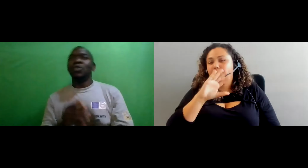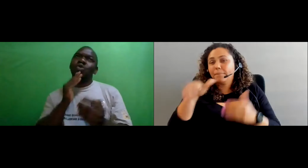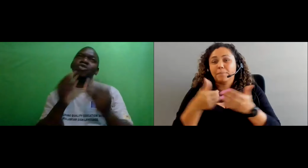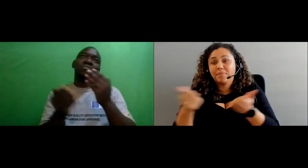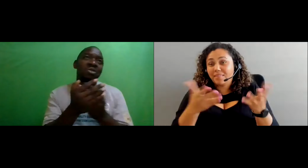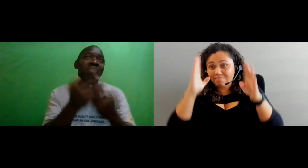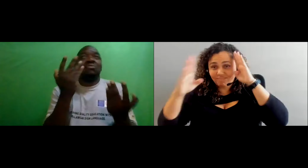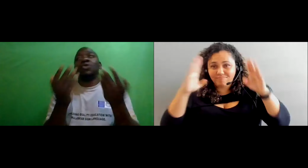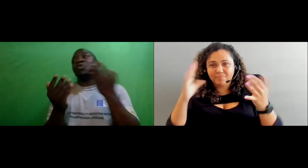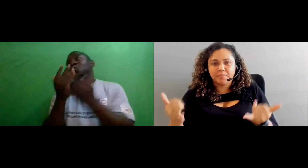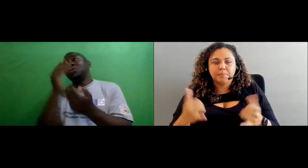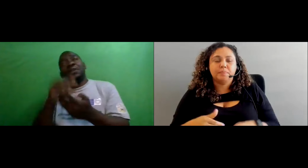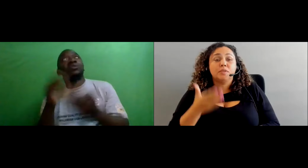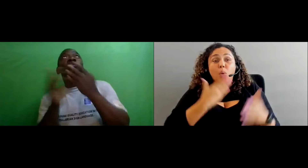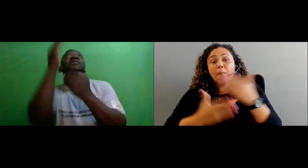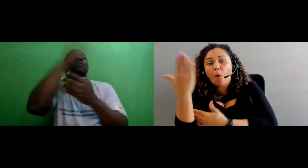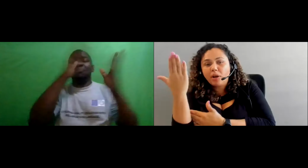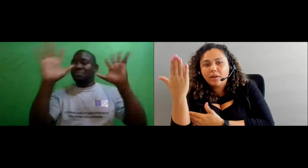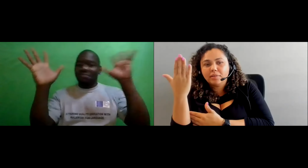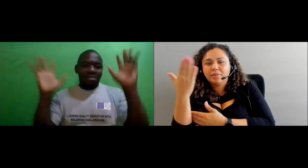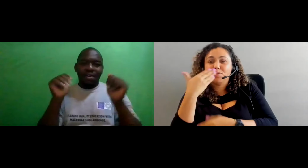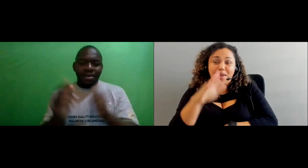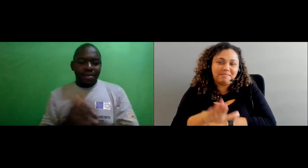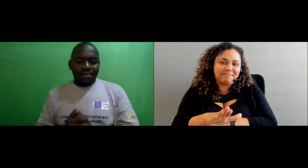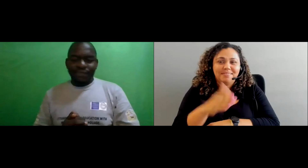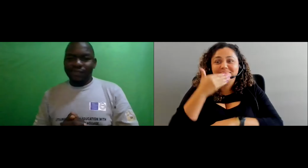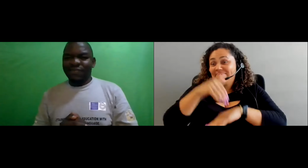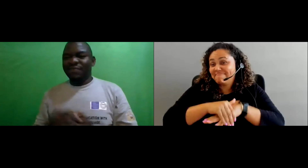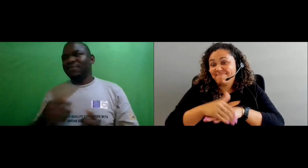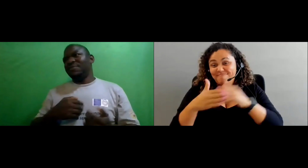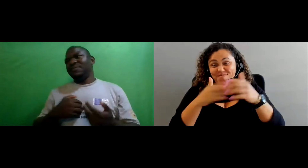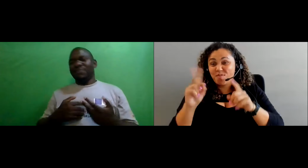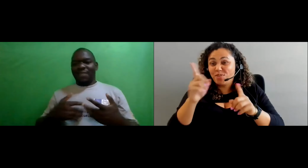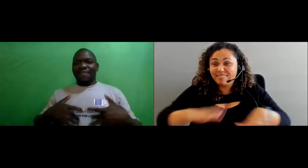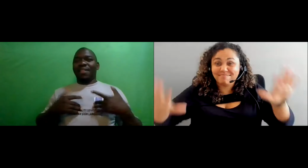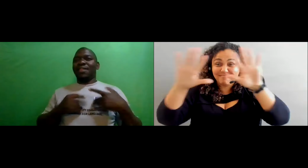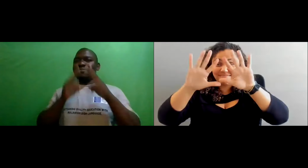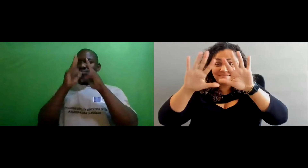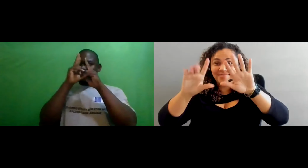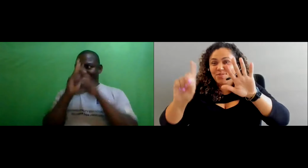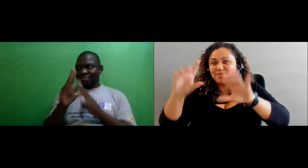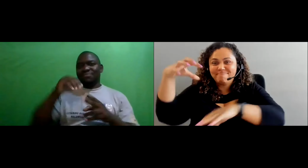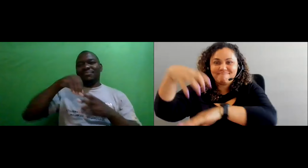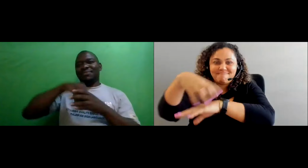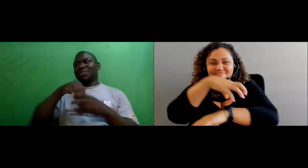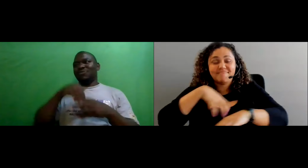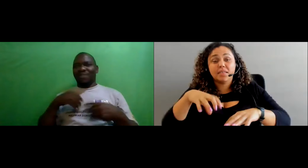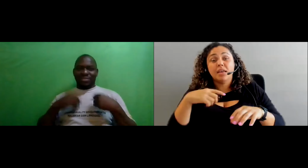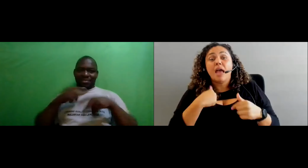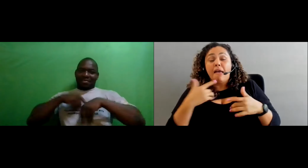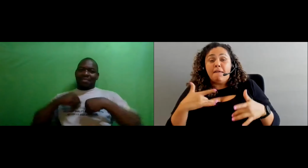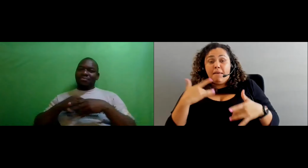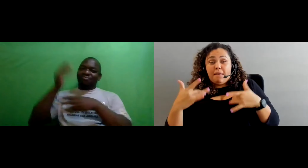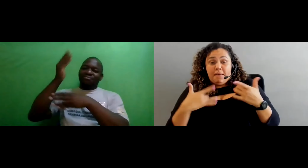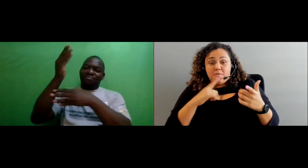Hello, everyone. Good morning, good afternoon, good evening from wherever you are. I feel so much